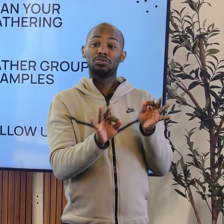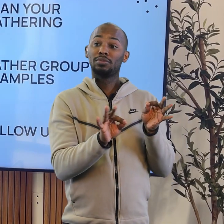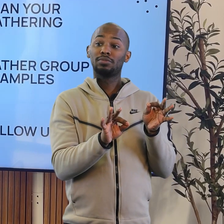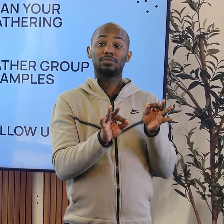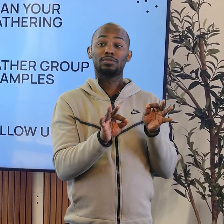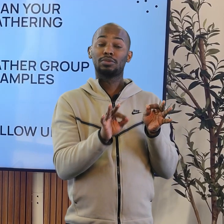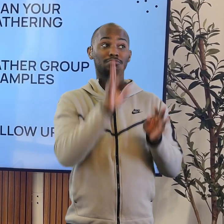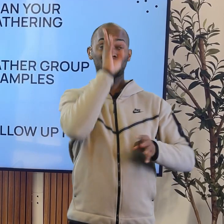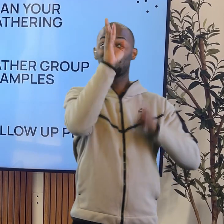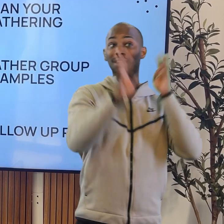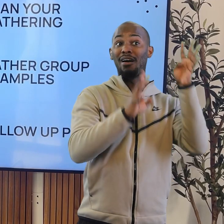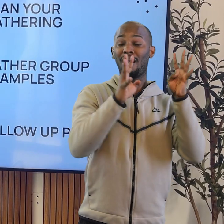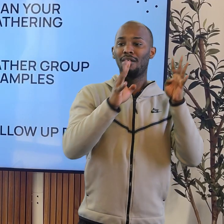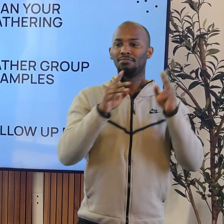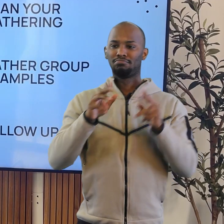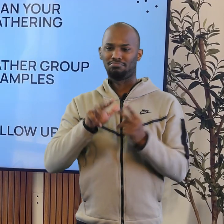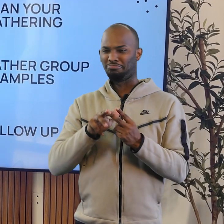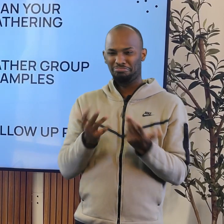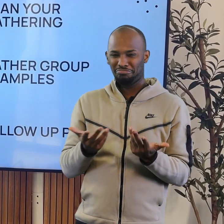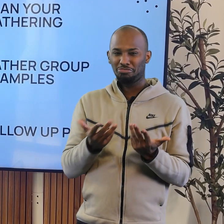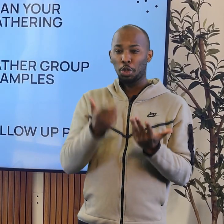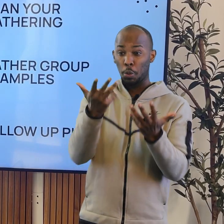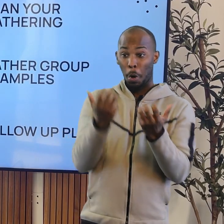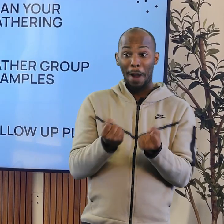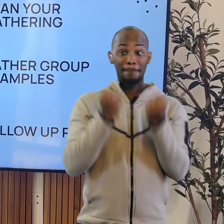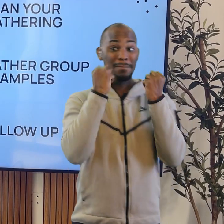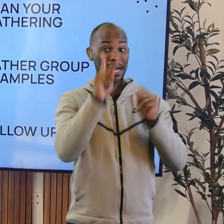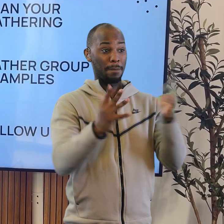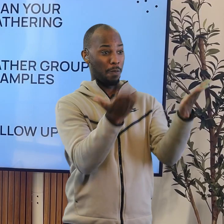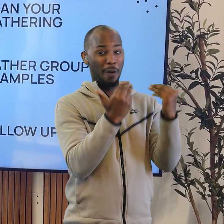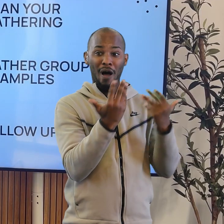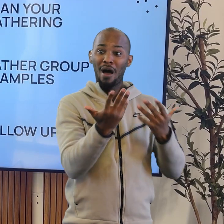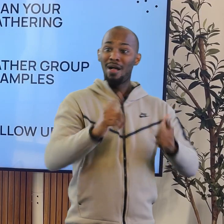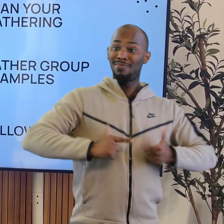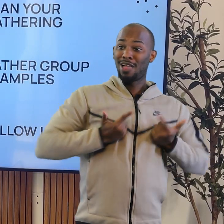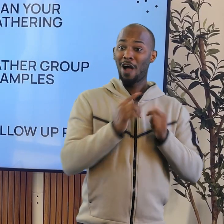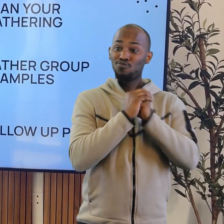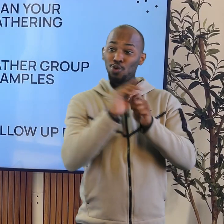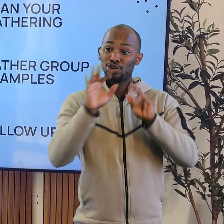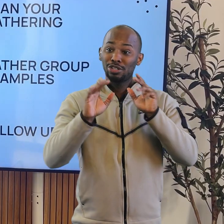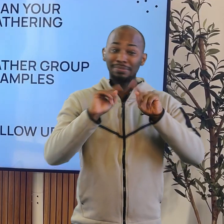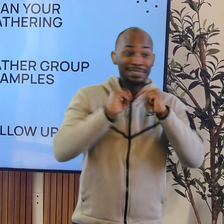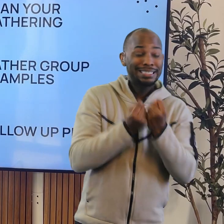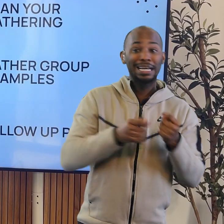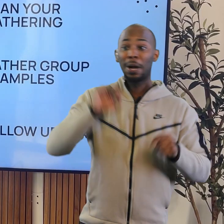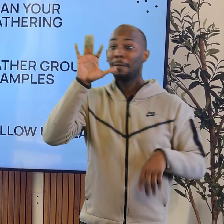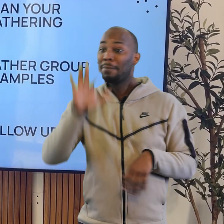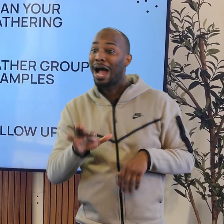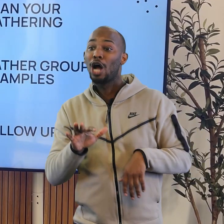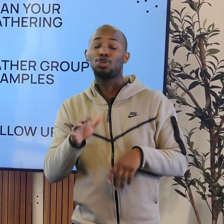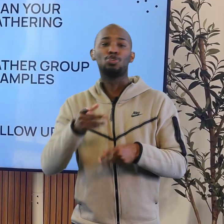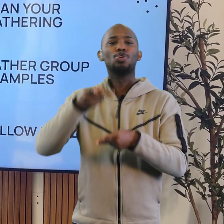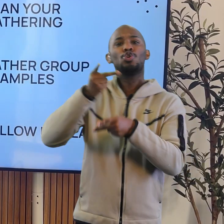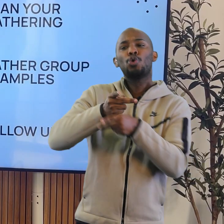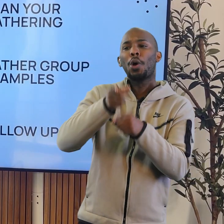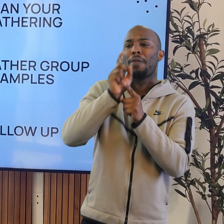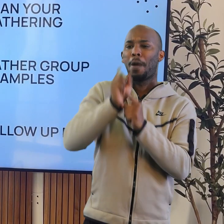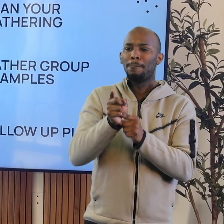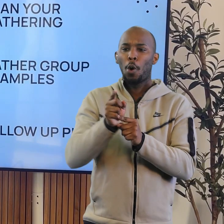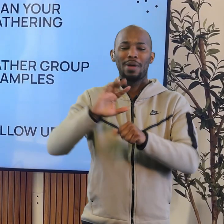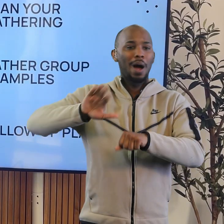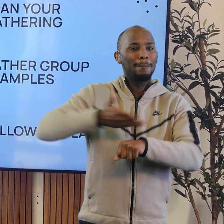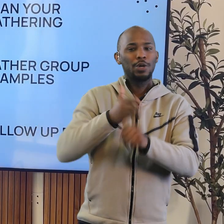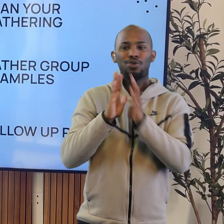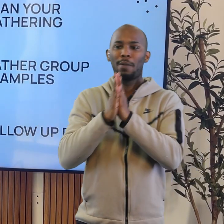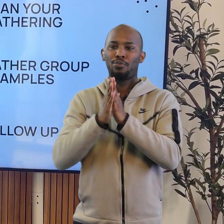simple or as creative as you want. Many people are bringing in live worship teams and pastors to steward moments of music and